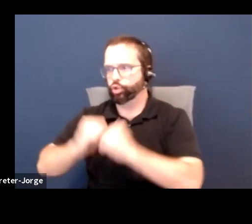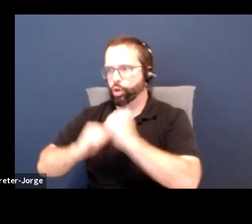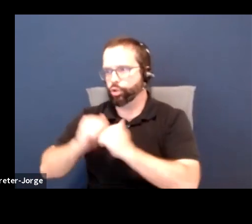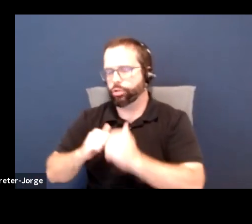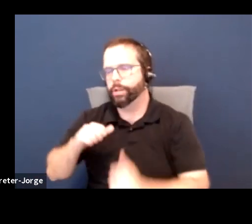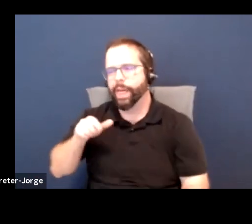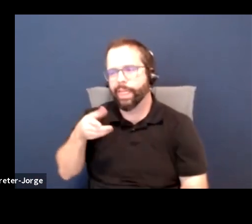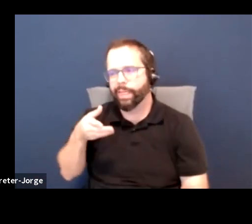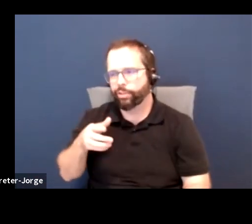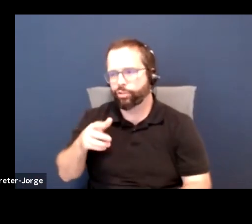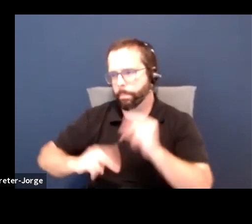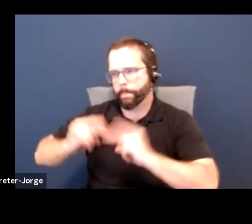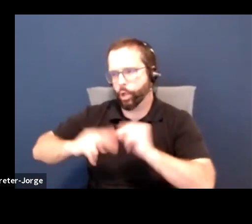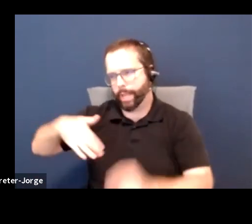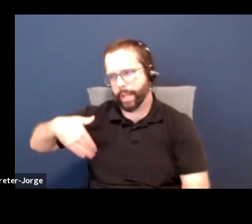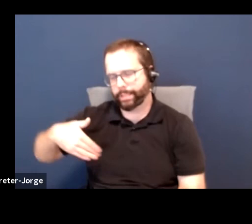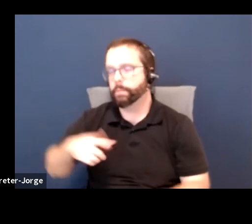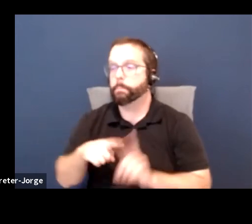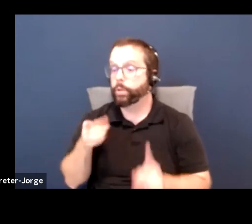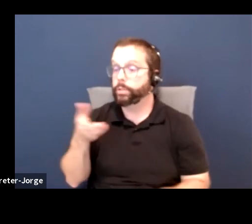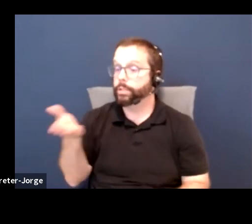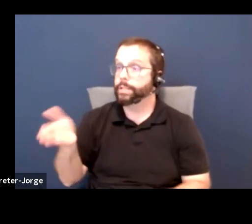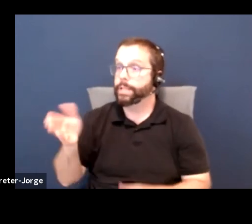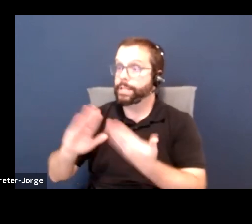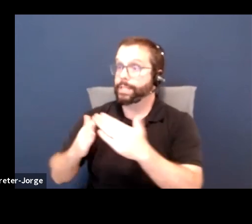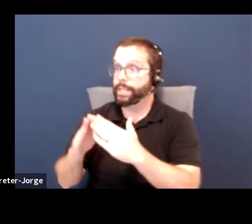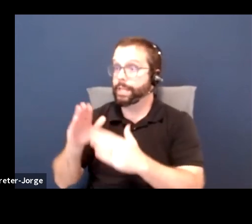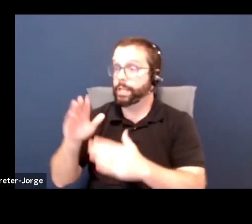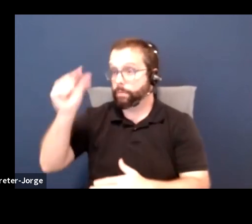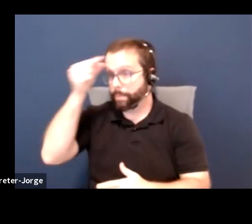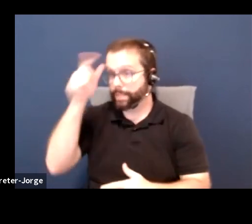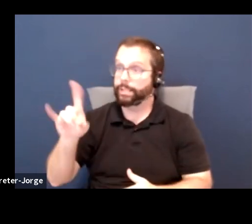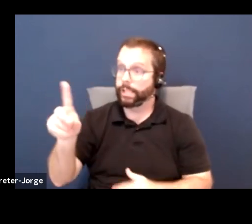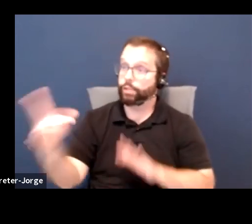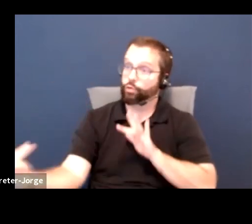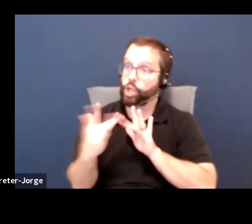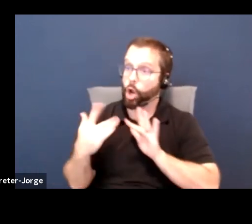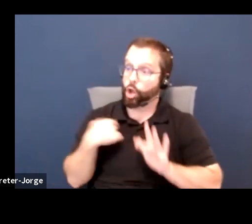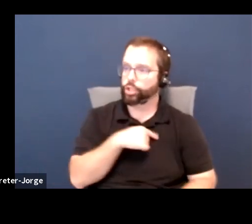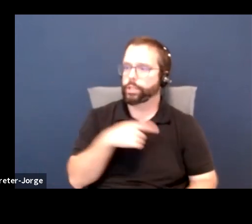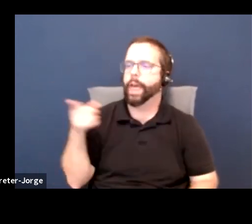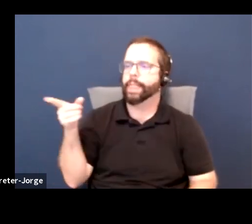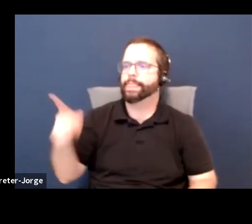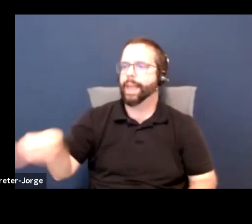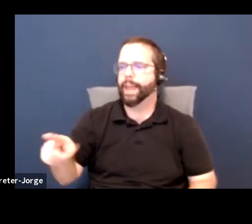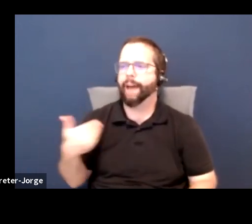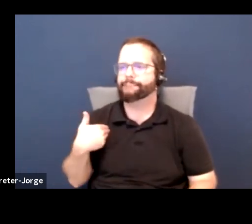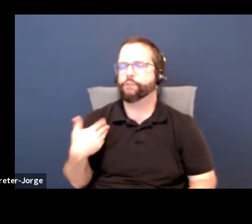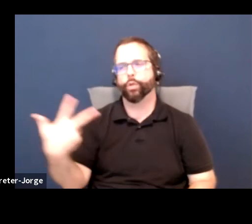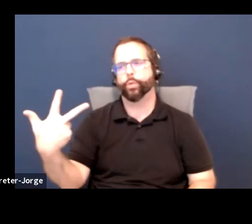yet. But the city reached out to us and they had 3 different proposals for this